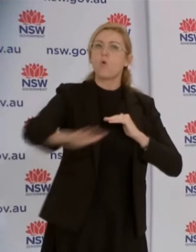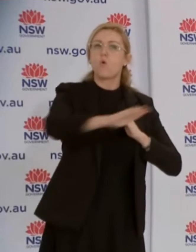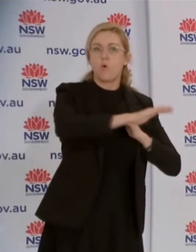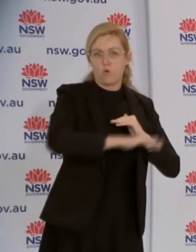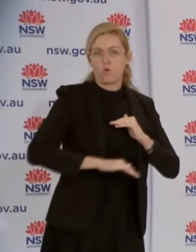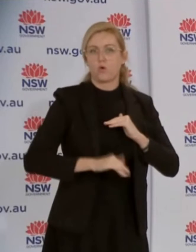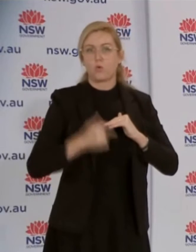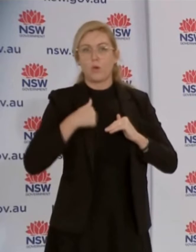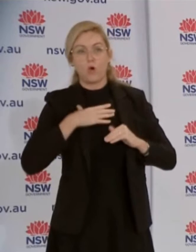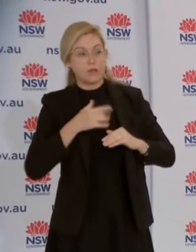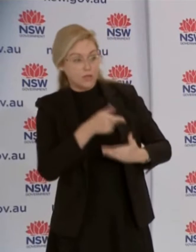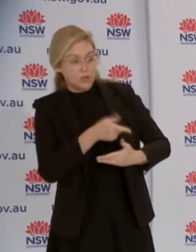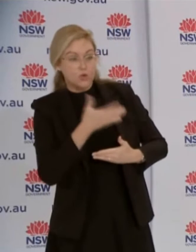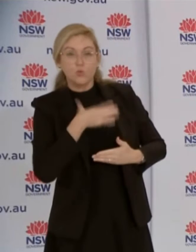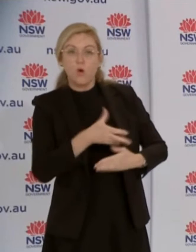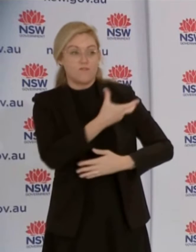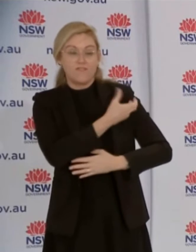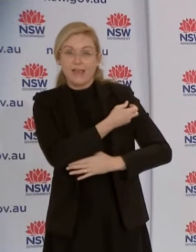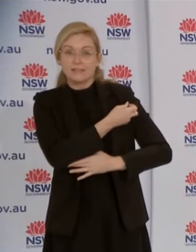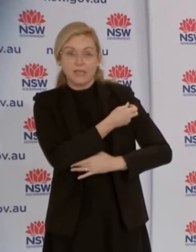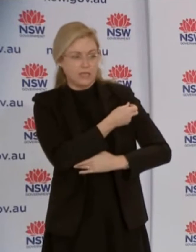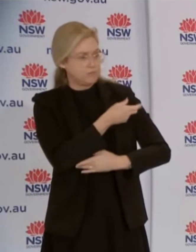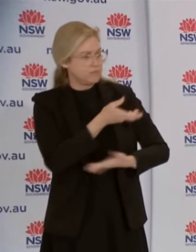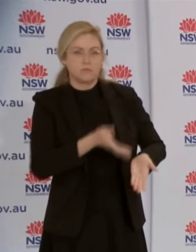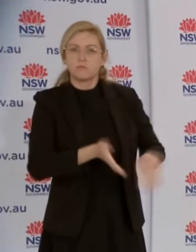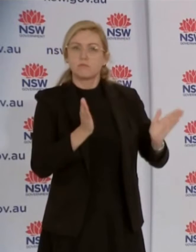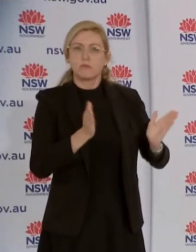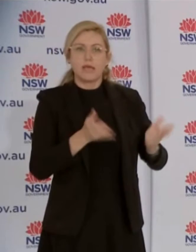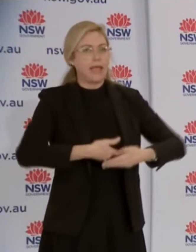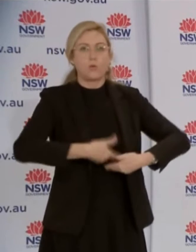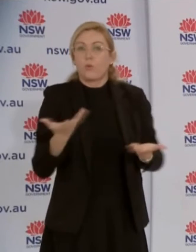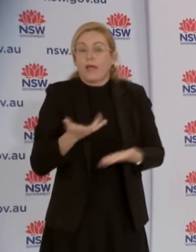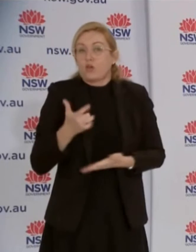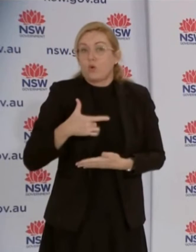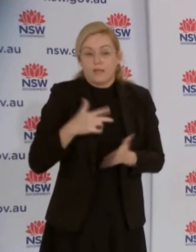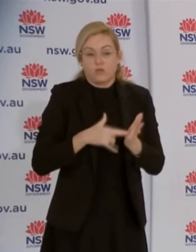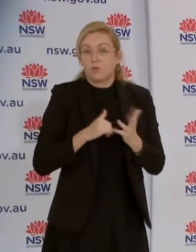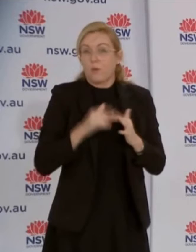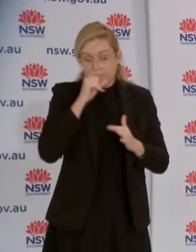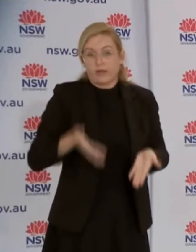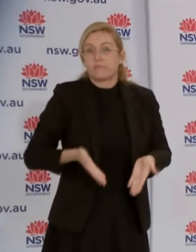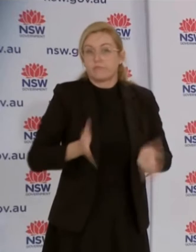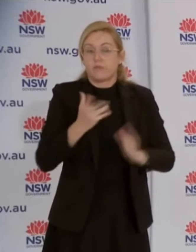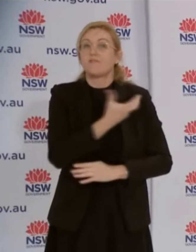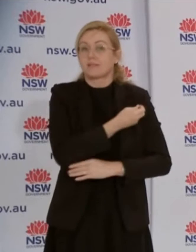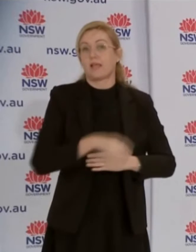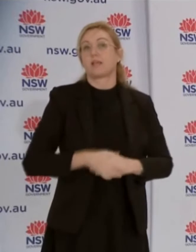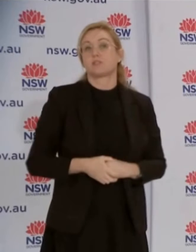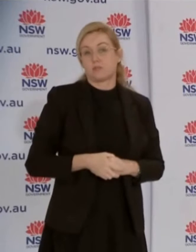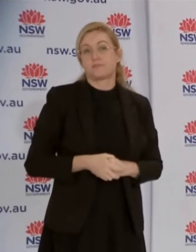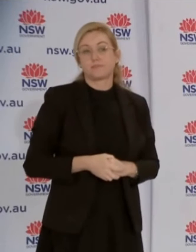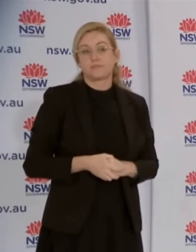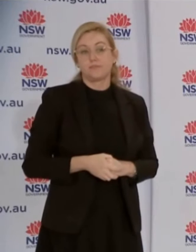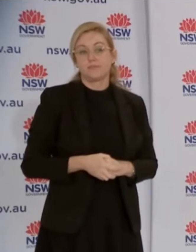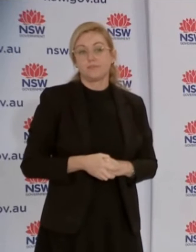be across the state for simplicity, but also in terms of the fact that when vaccinated people come together, the